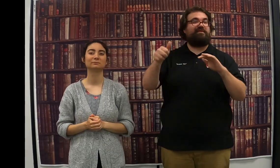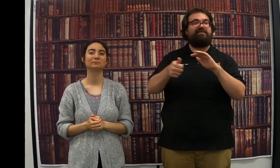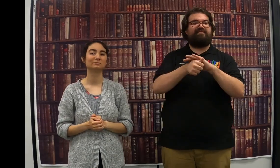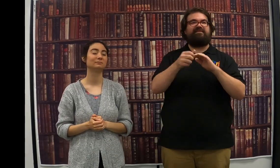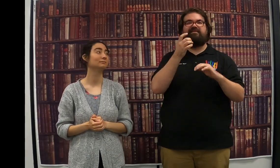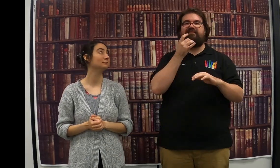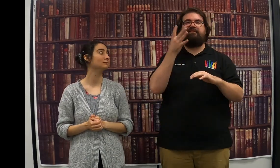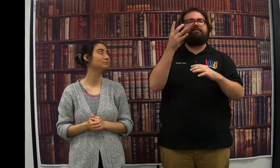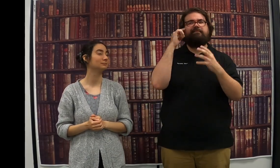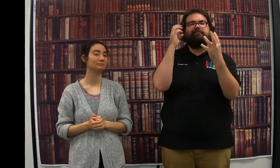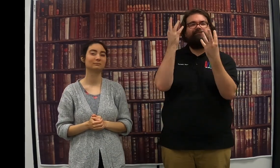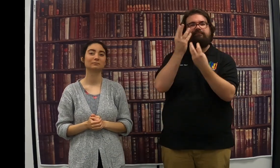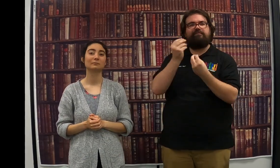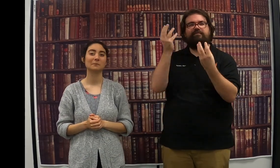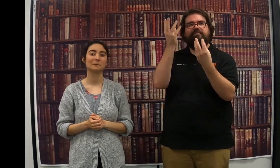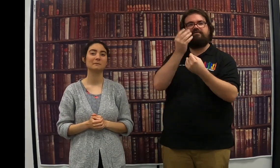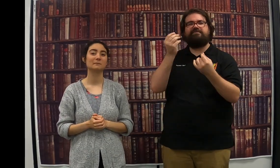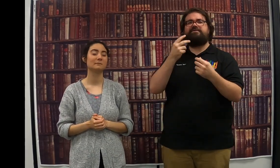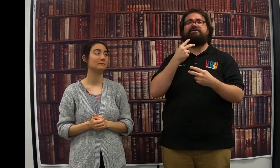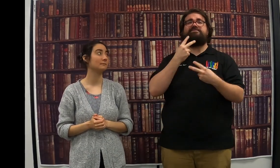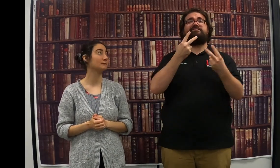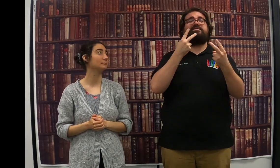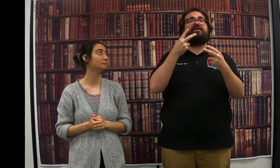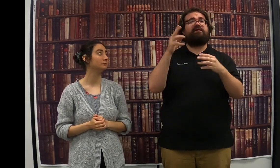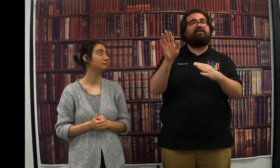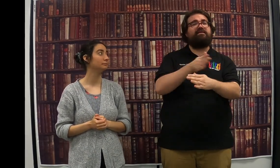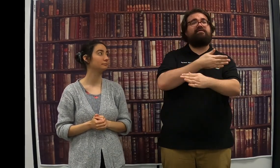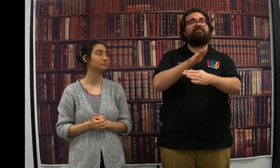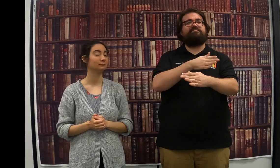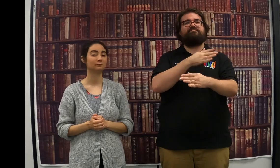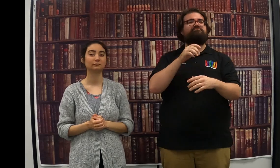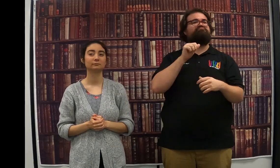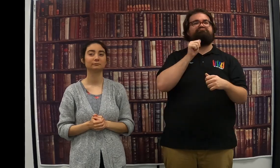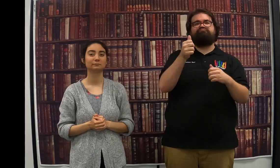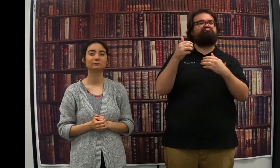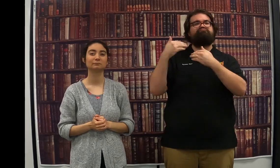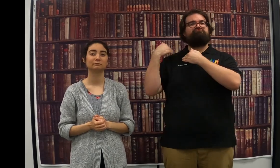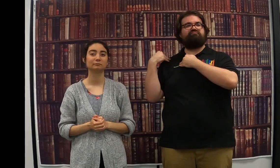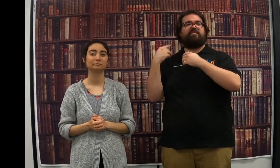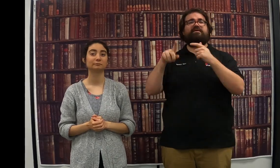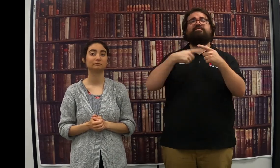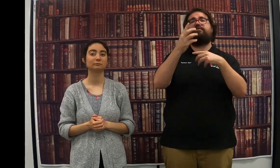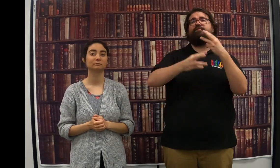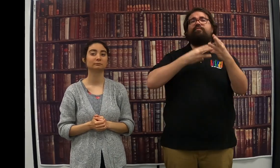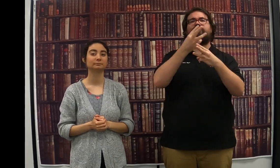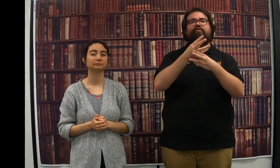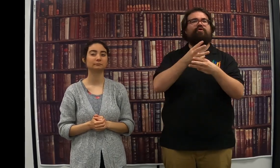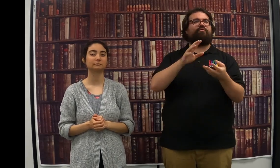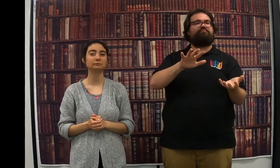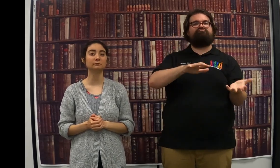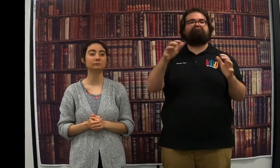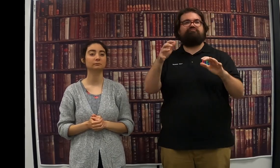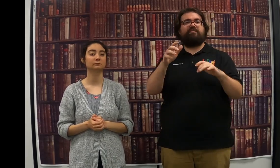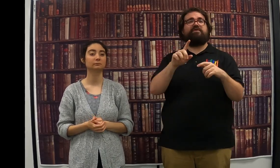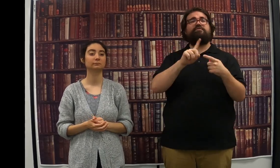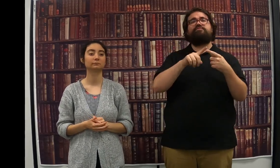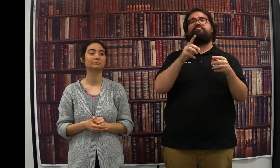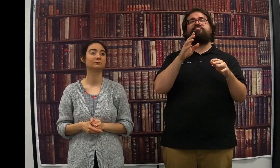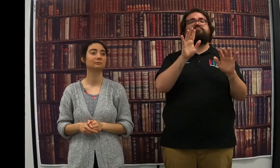Like a poet hidden in the light of thought, singing hymns unbidden till the world is wrought. To